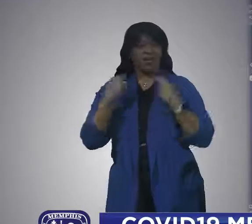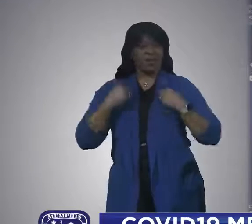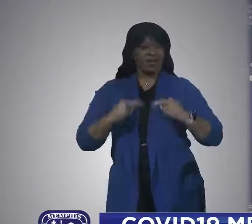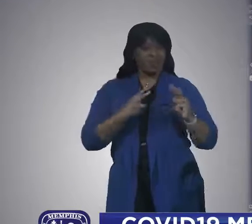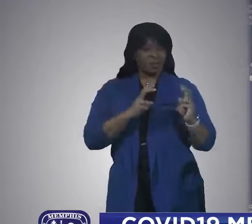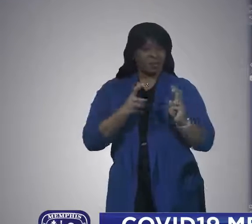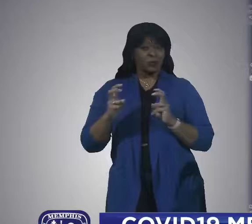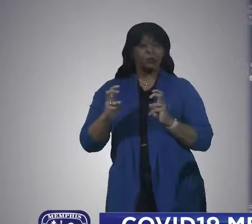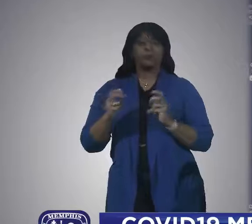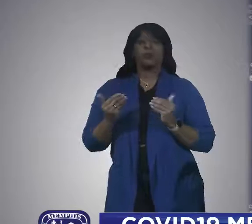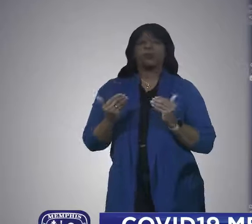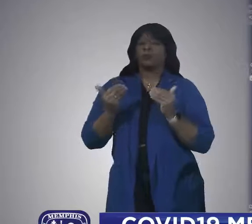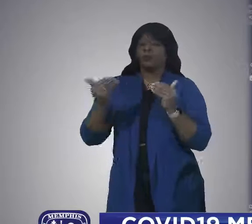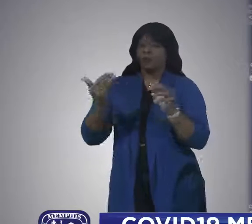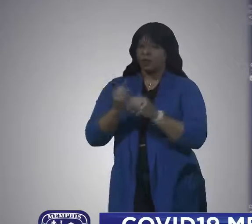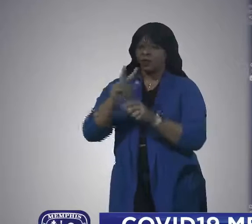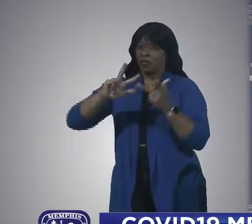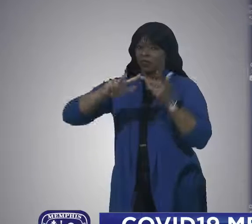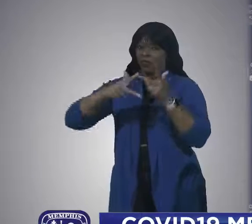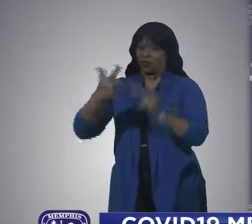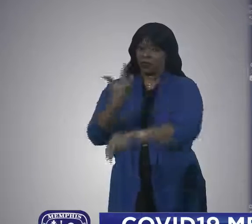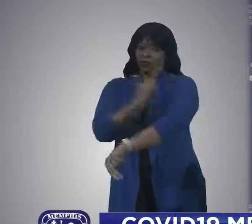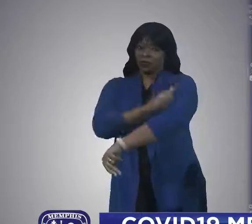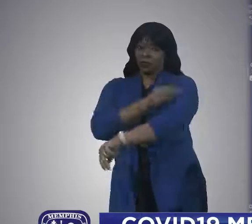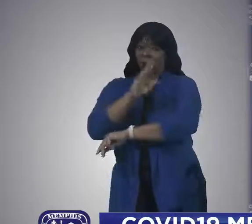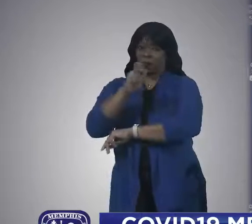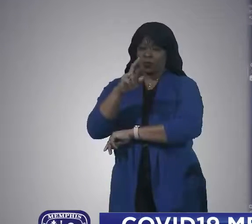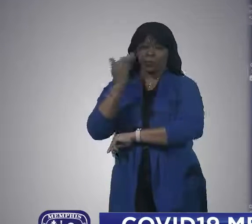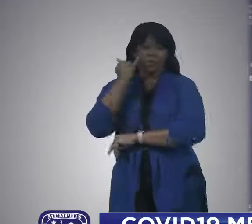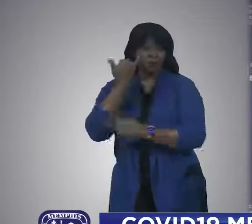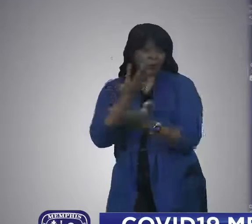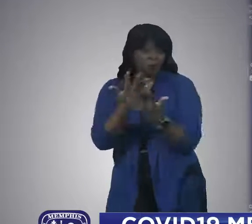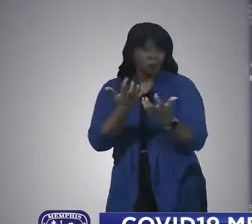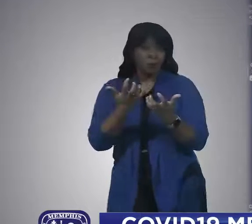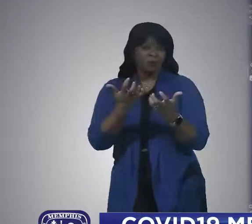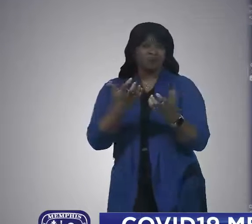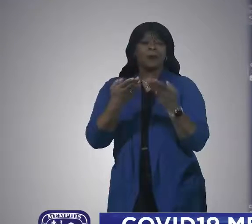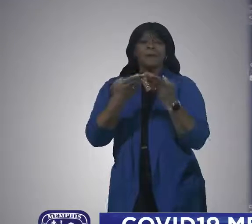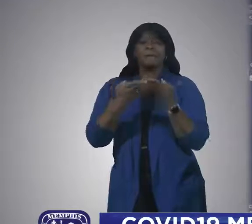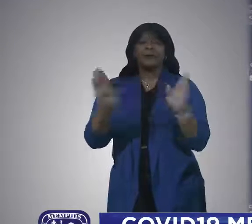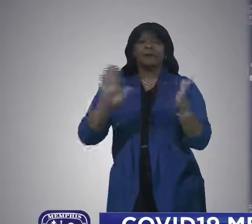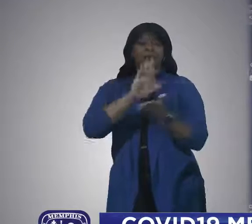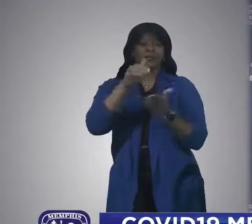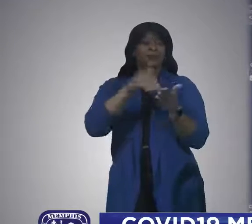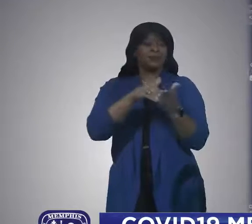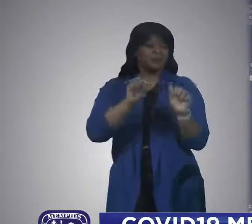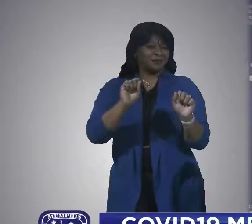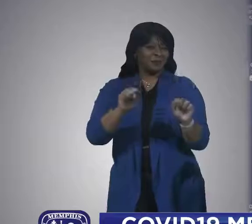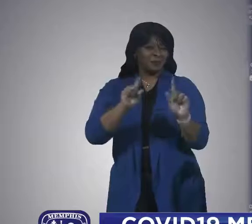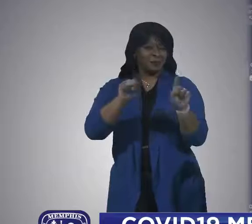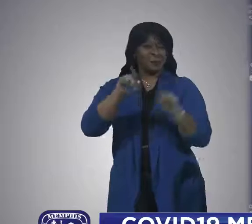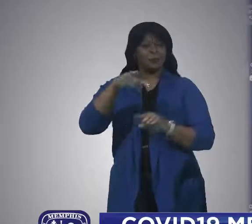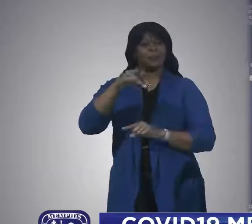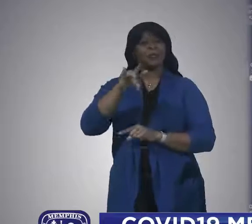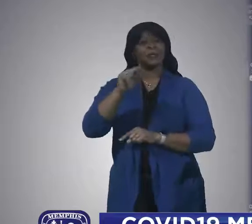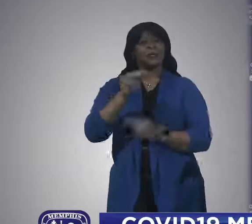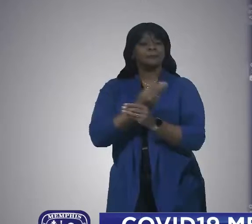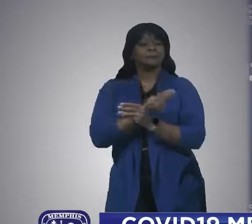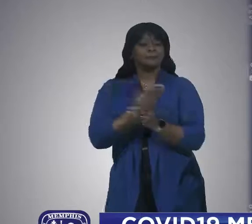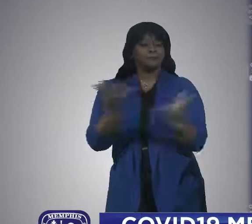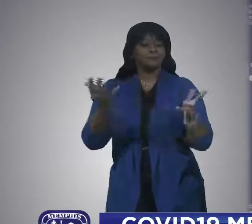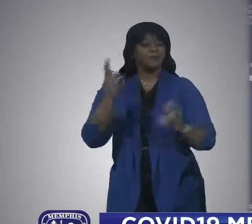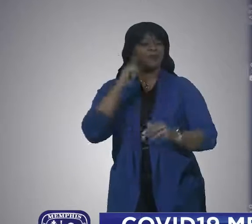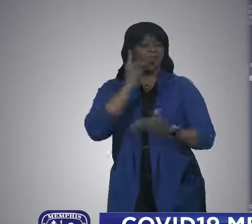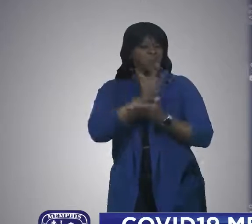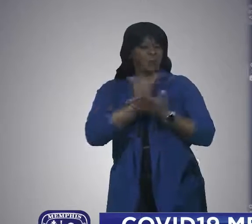we encourage you to go get that booster shot if you're so inclined. You can go to any of our public sites. The Pipkin building has been administering these for a few